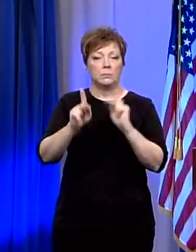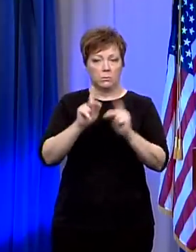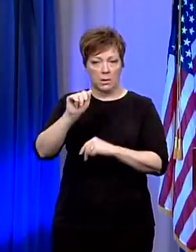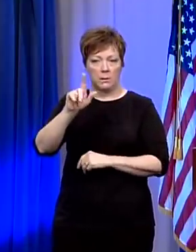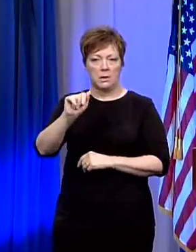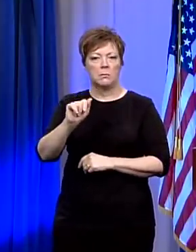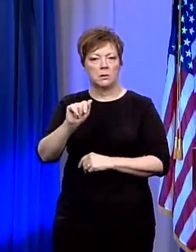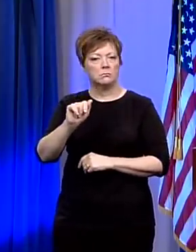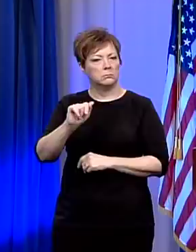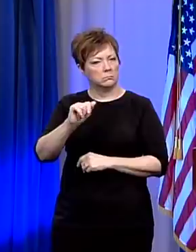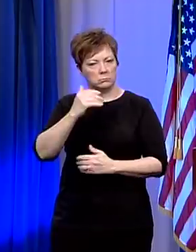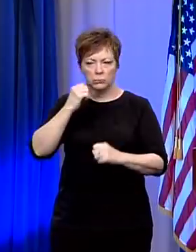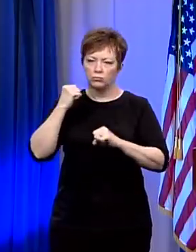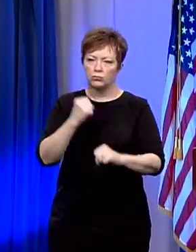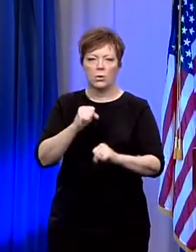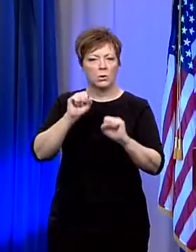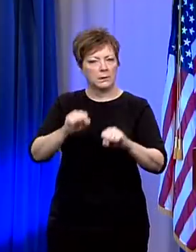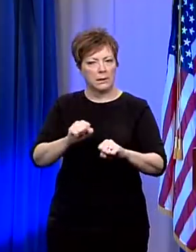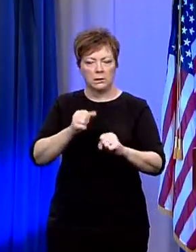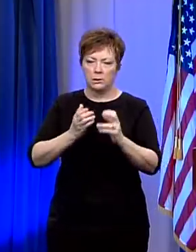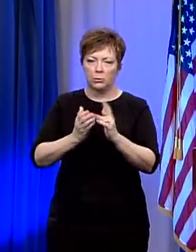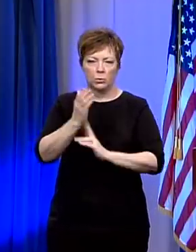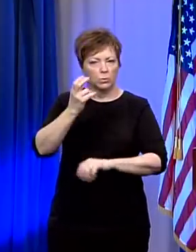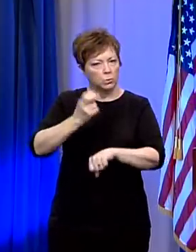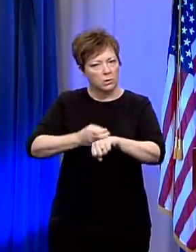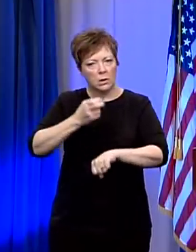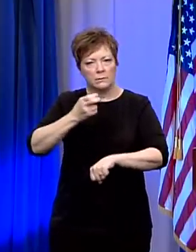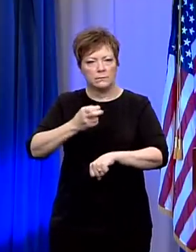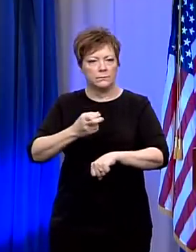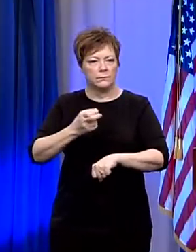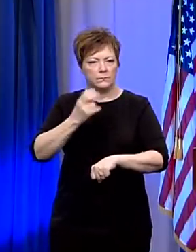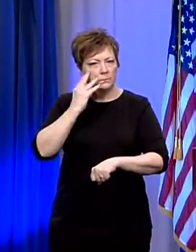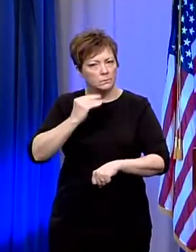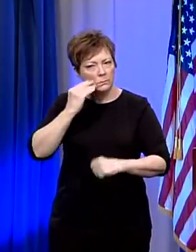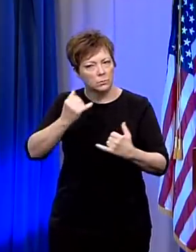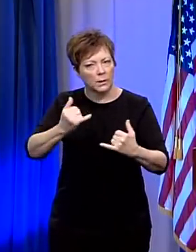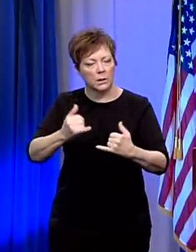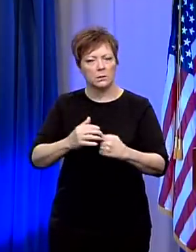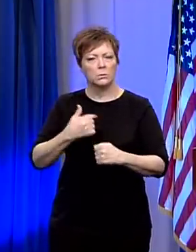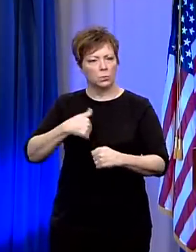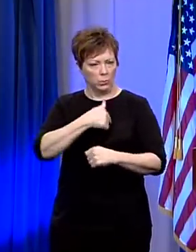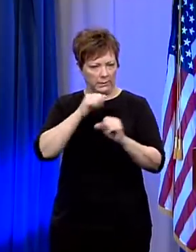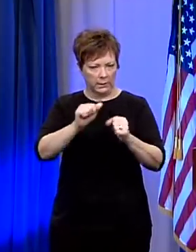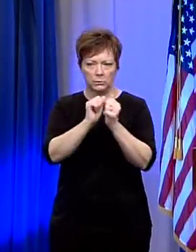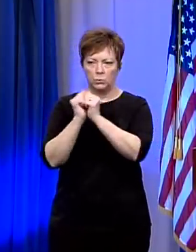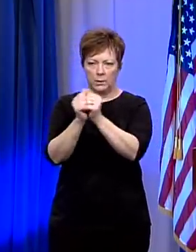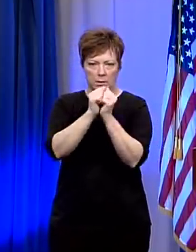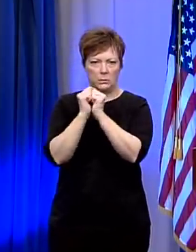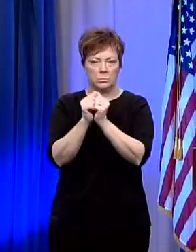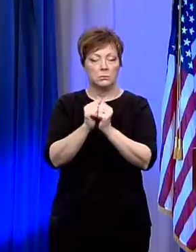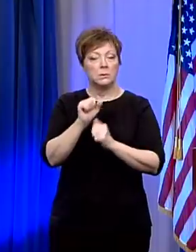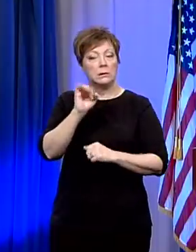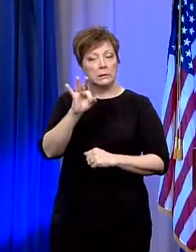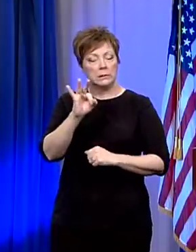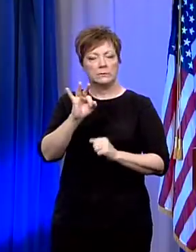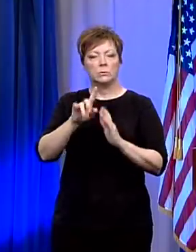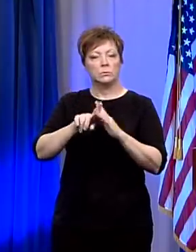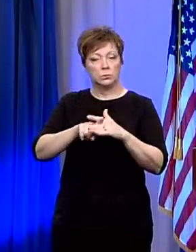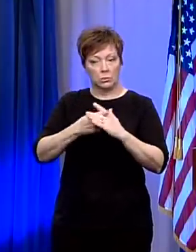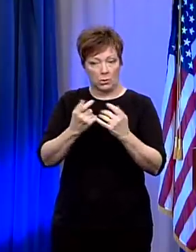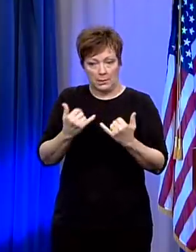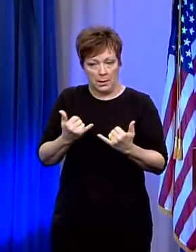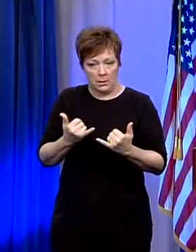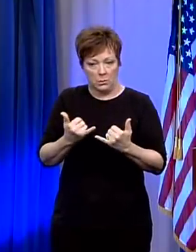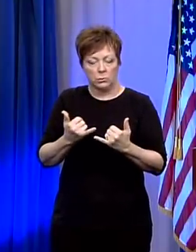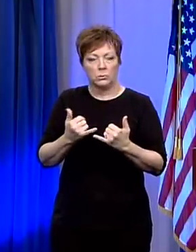of getting through tough times. I think we can get through tough times together without any issue, as long as we begin starting now